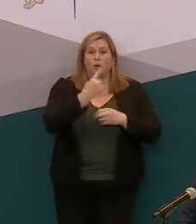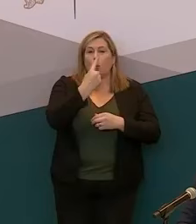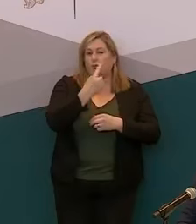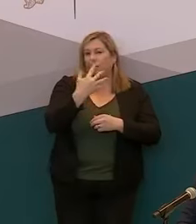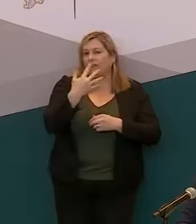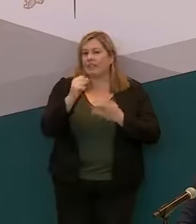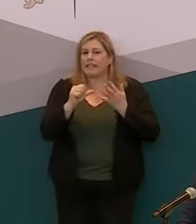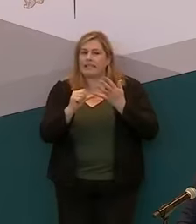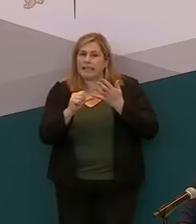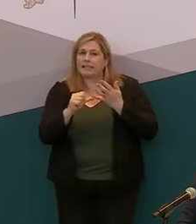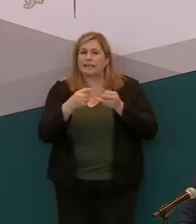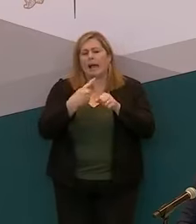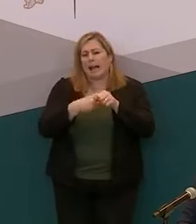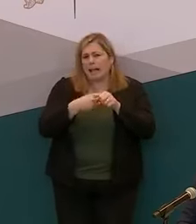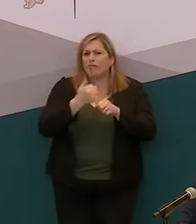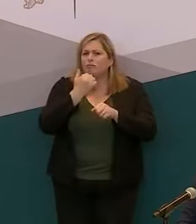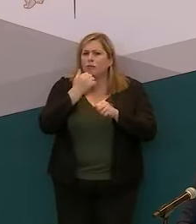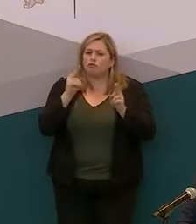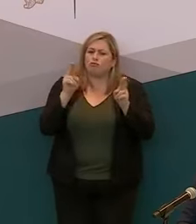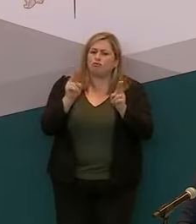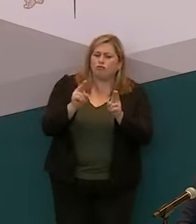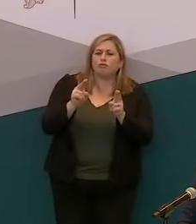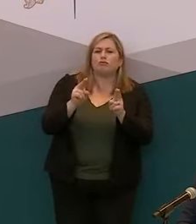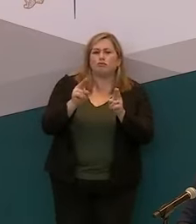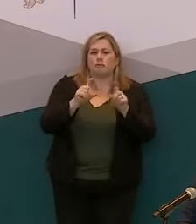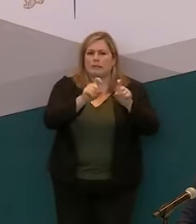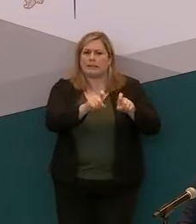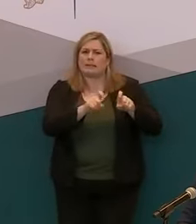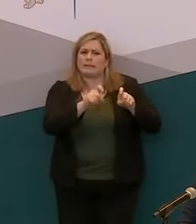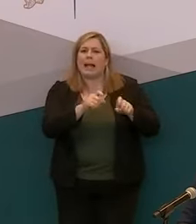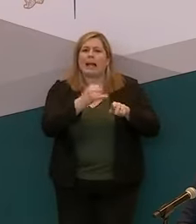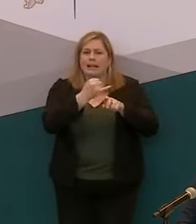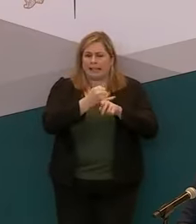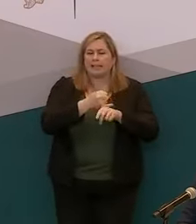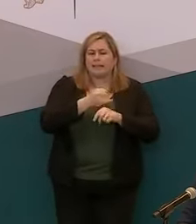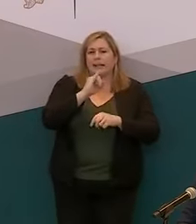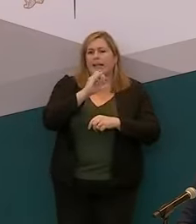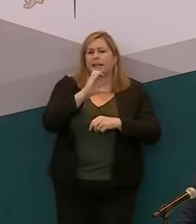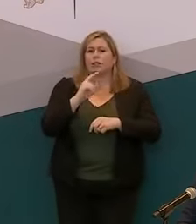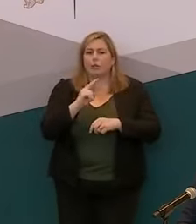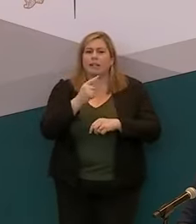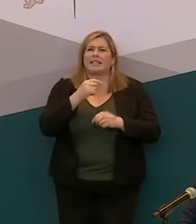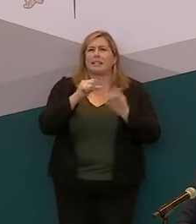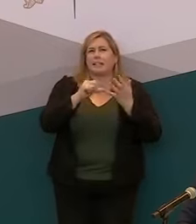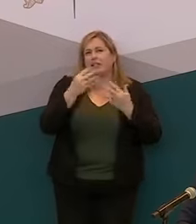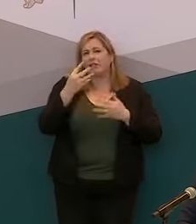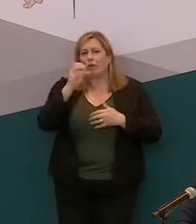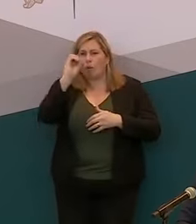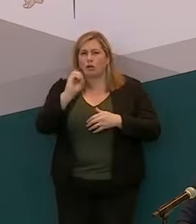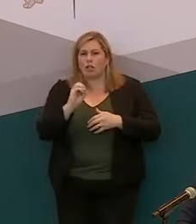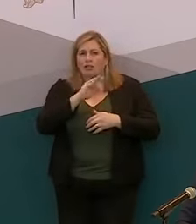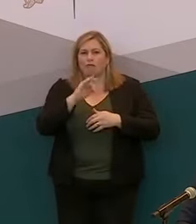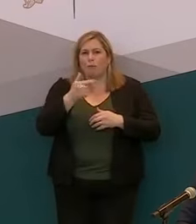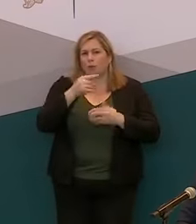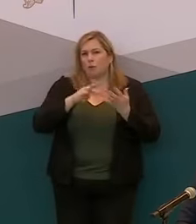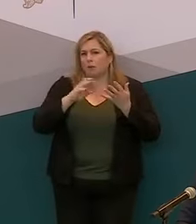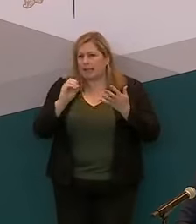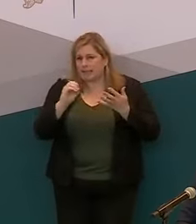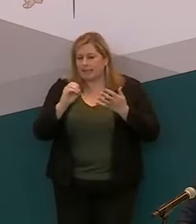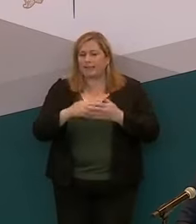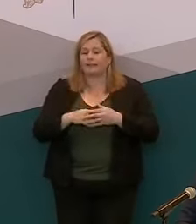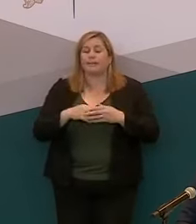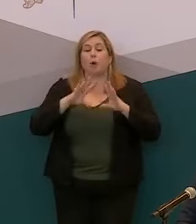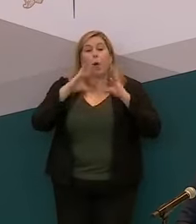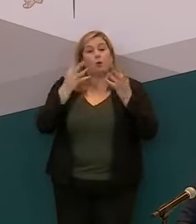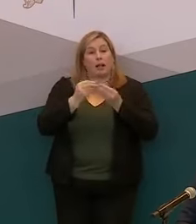156, again a slight drop, remaining in intensive care. That's 54% of the 290. 90 people have been